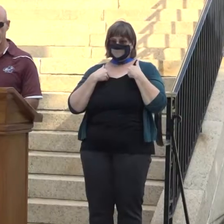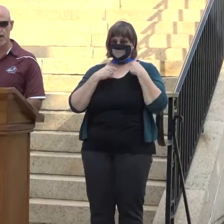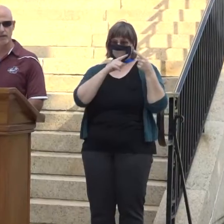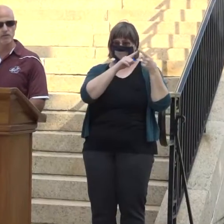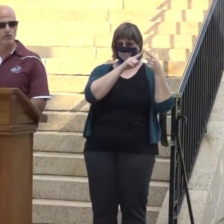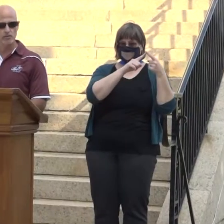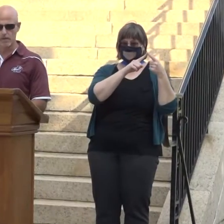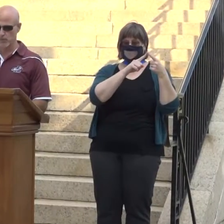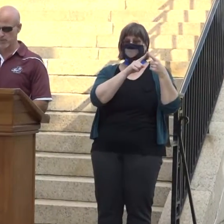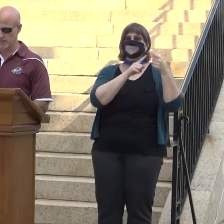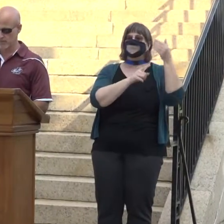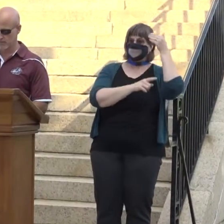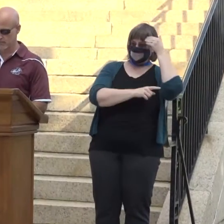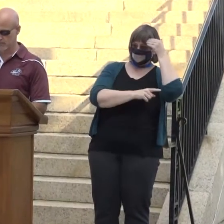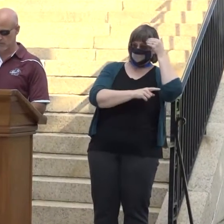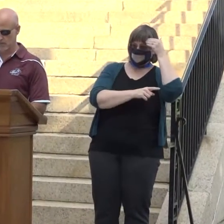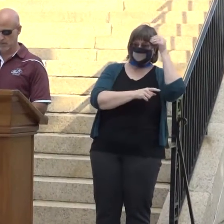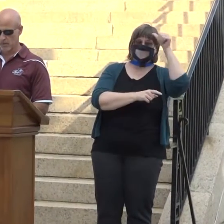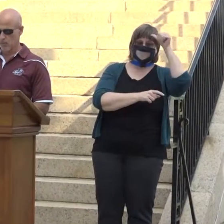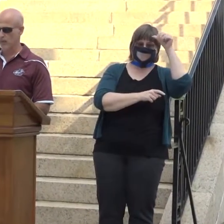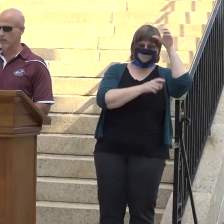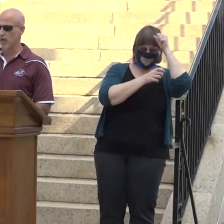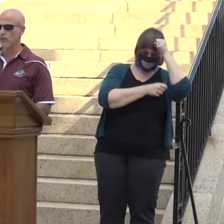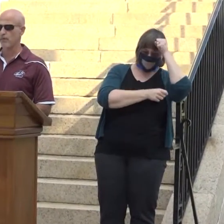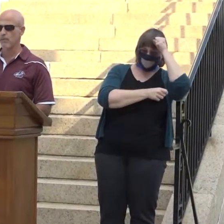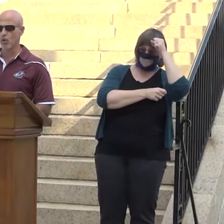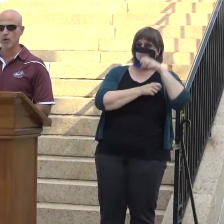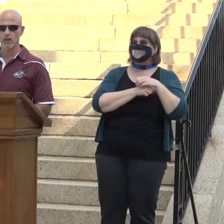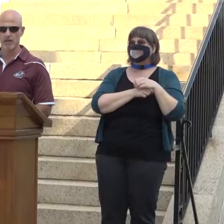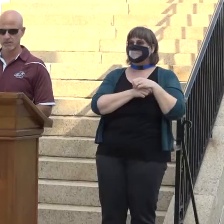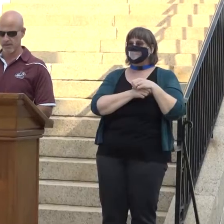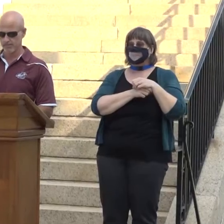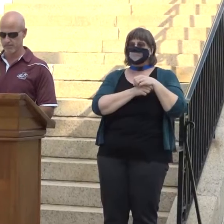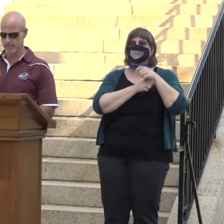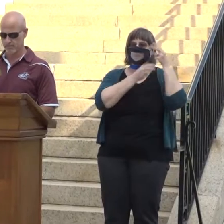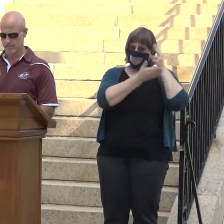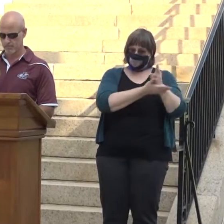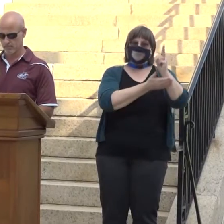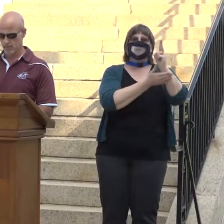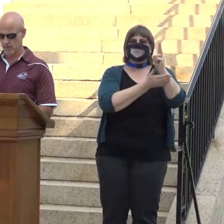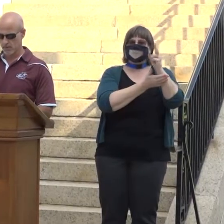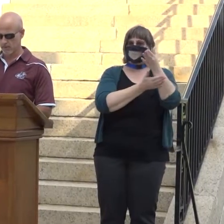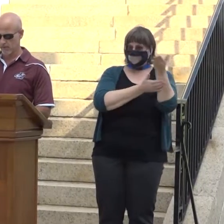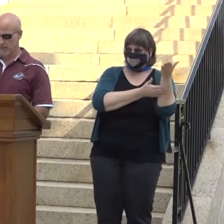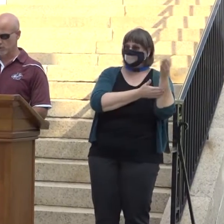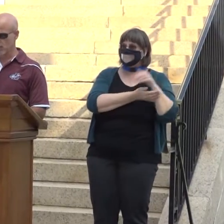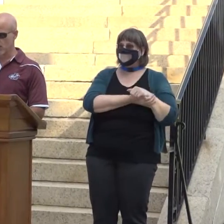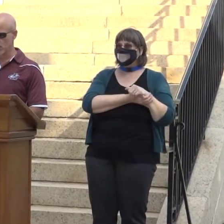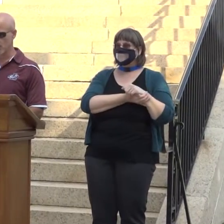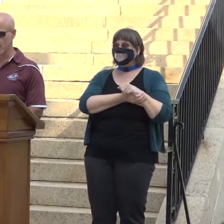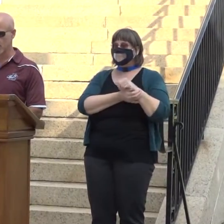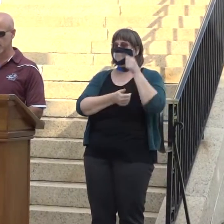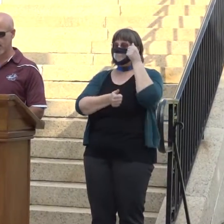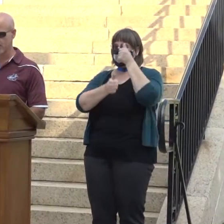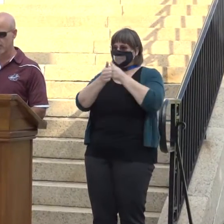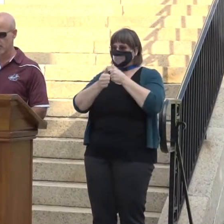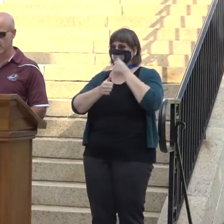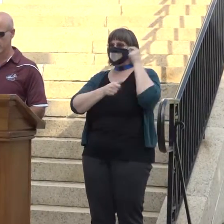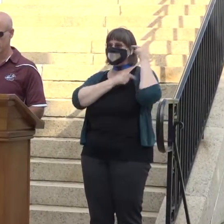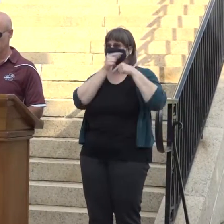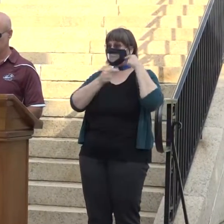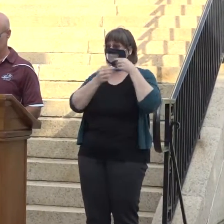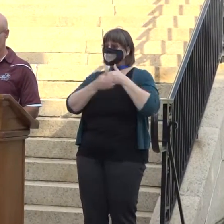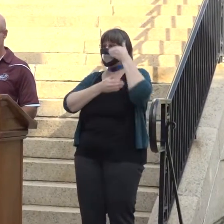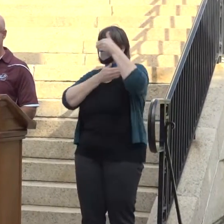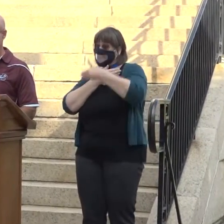we acknowledge those memories, whether or not we memorialize them. For each generation that comes after,